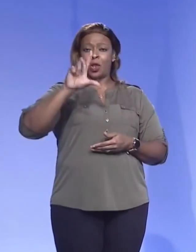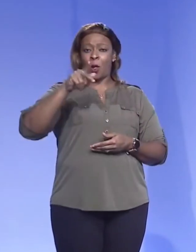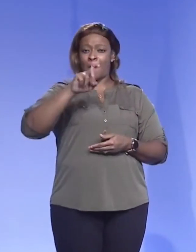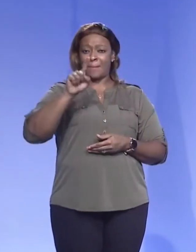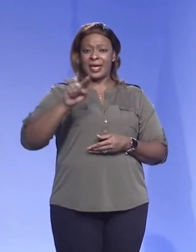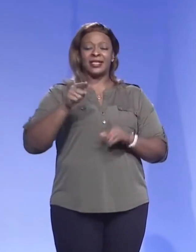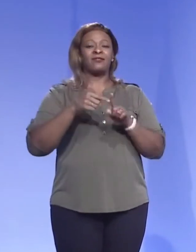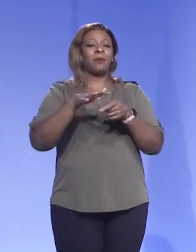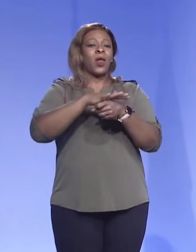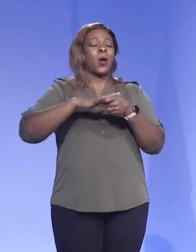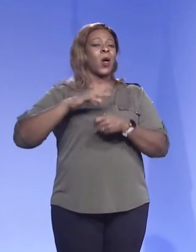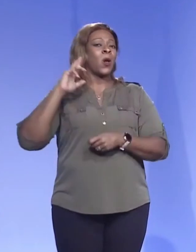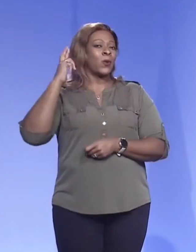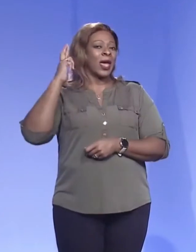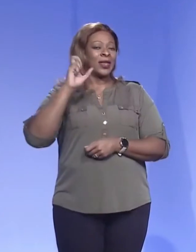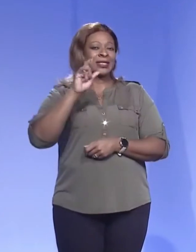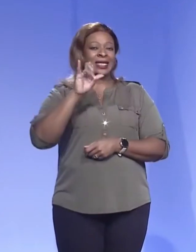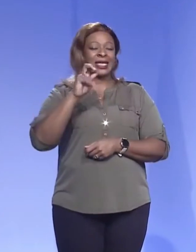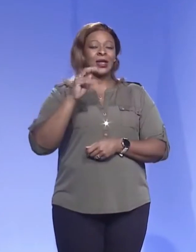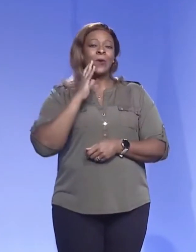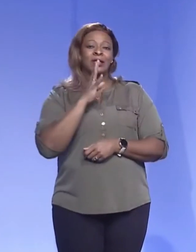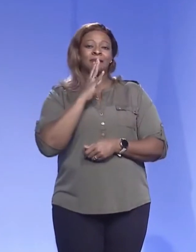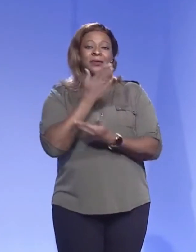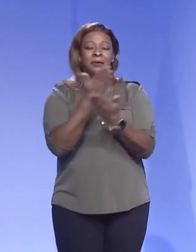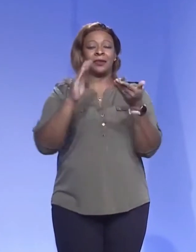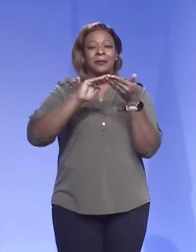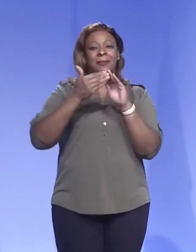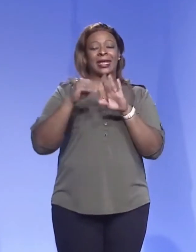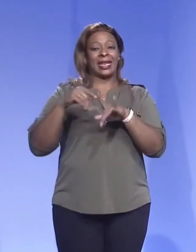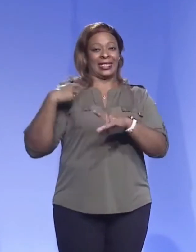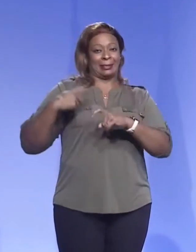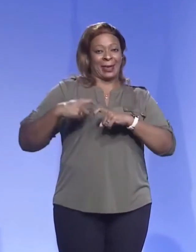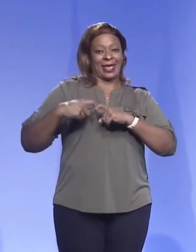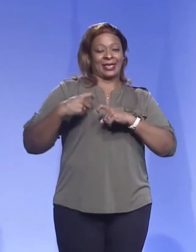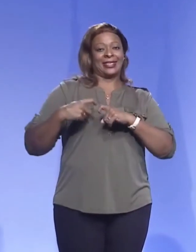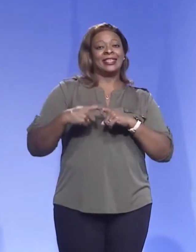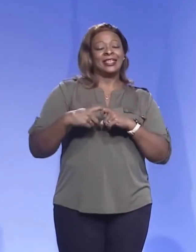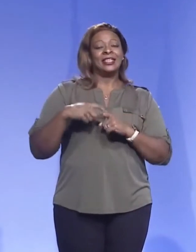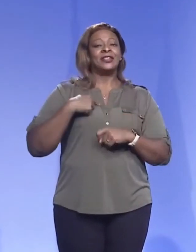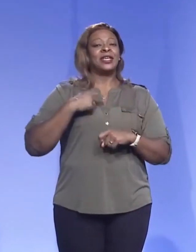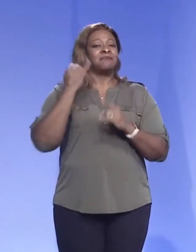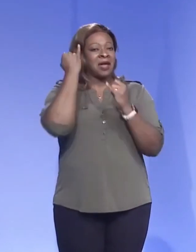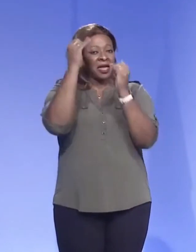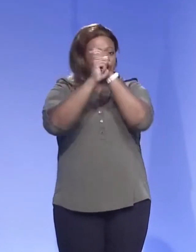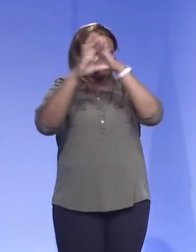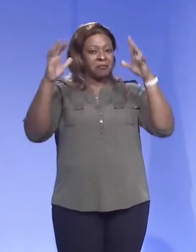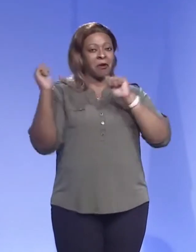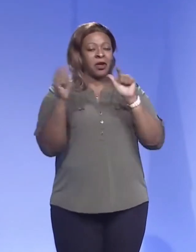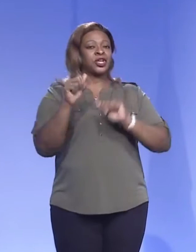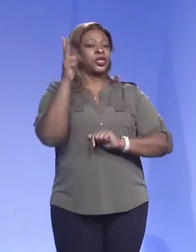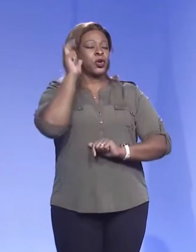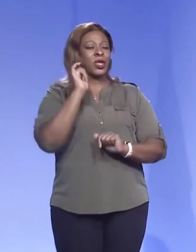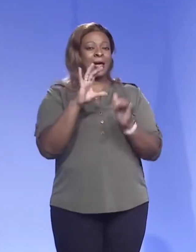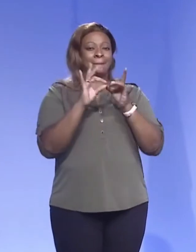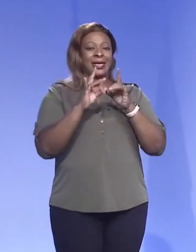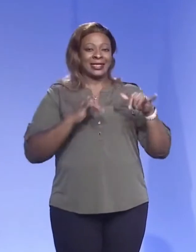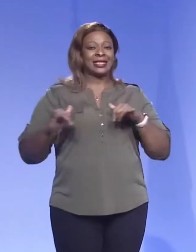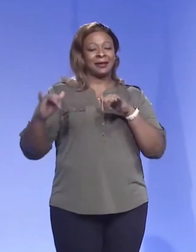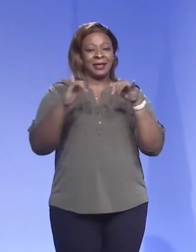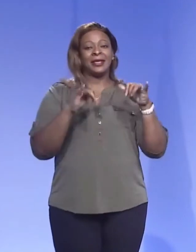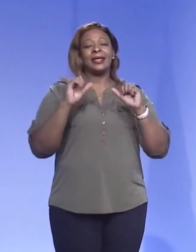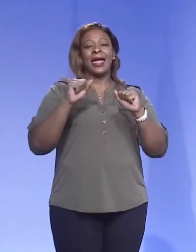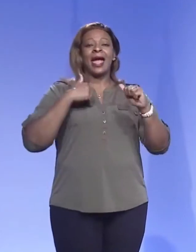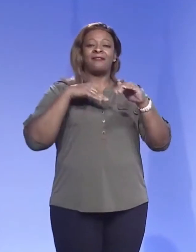from a local radio station that's going to speak to the community in Spanish, so that ideally everyone can hear the message and